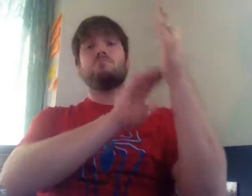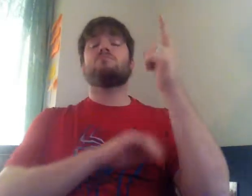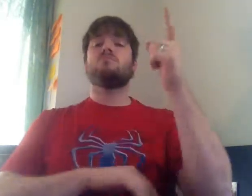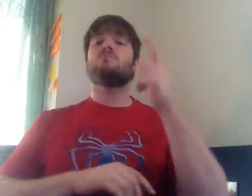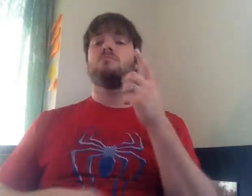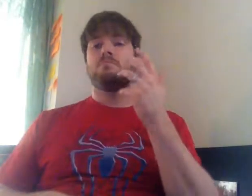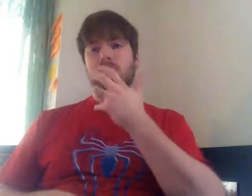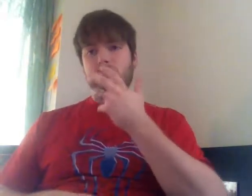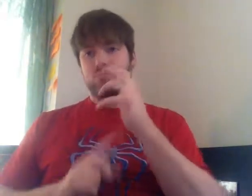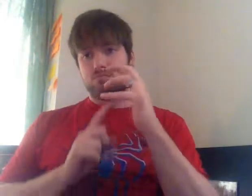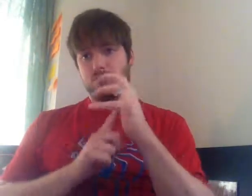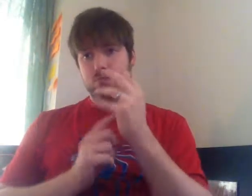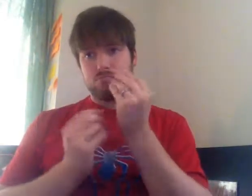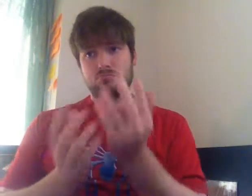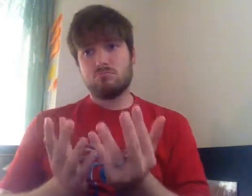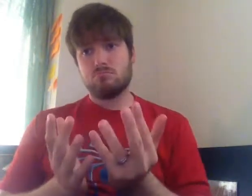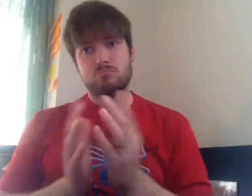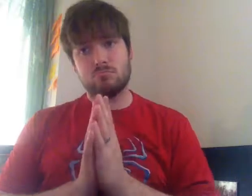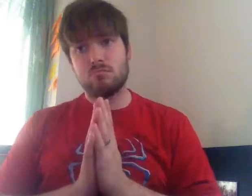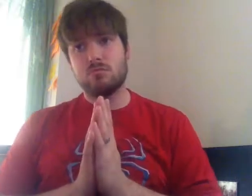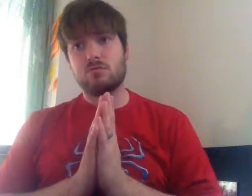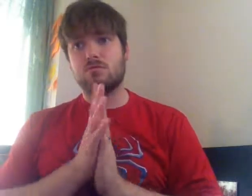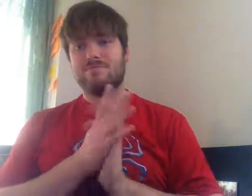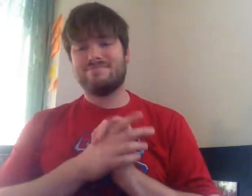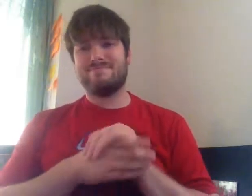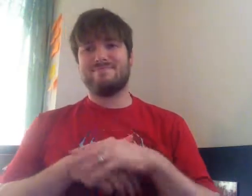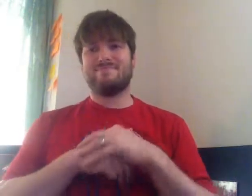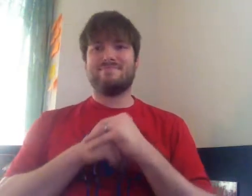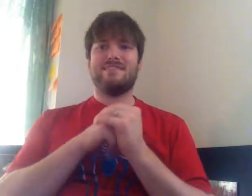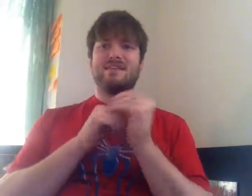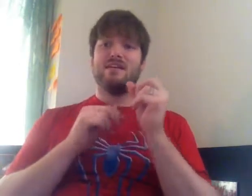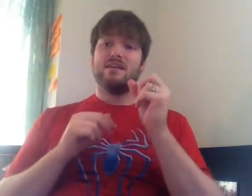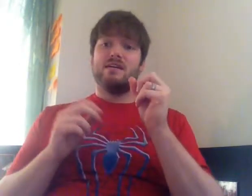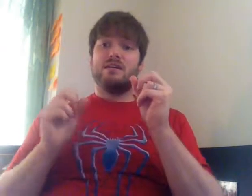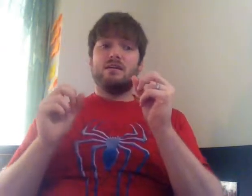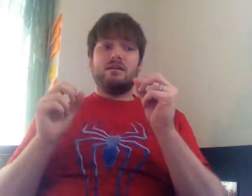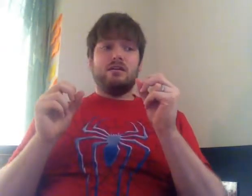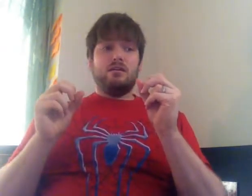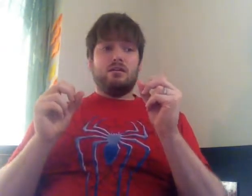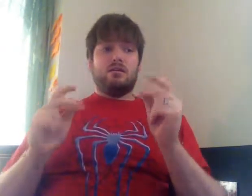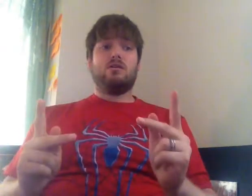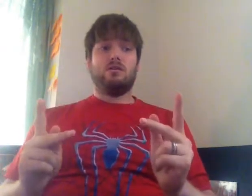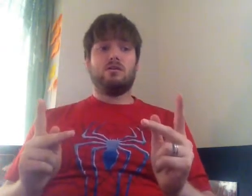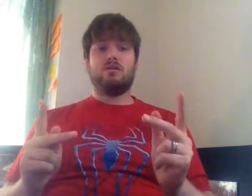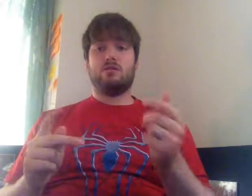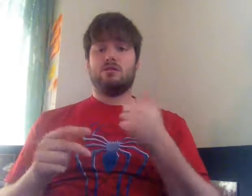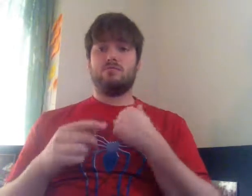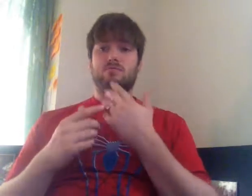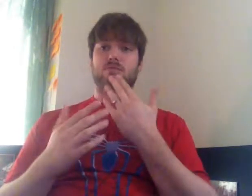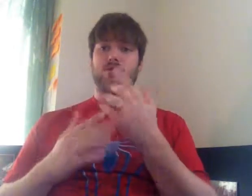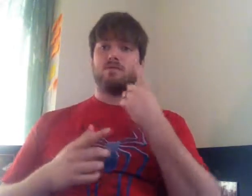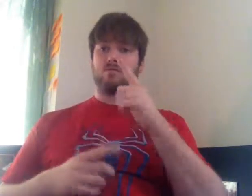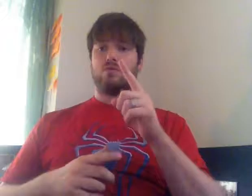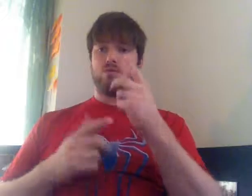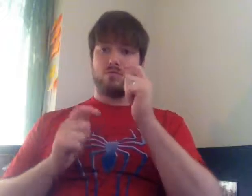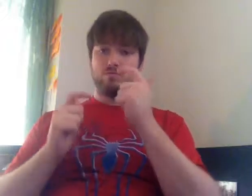years active duty, and they still refer to me as a gunnery sergeant when I call. Being a USAA member because of my service in the military,